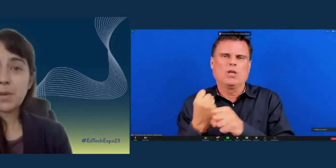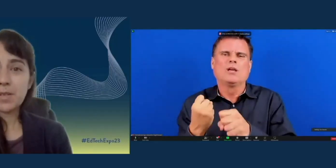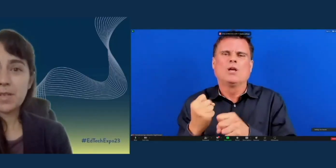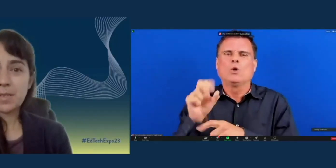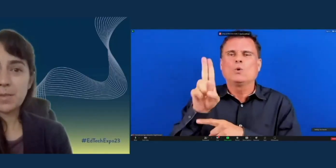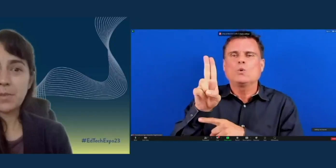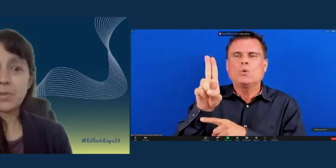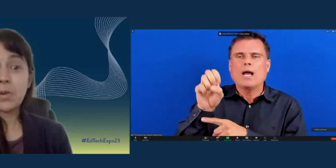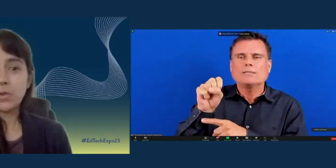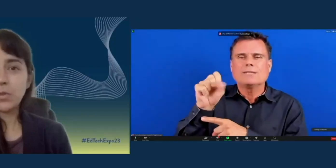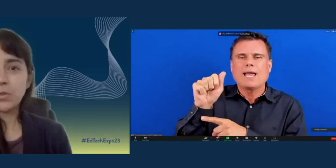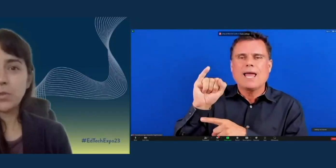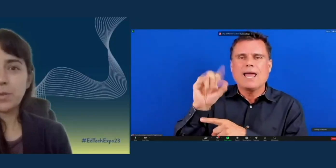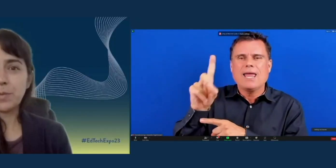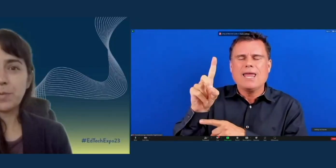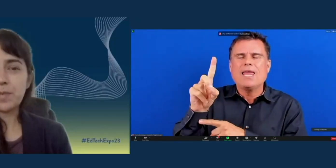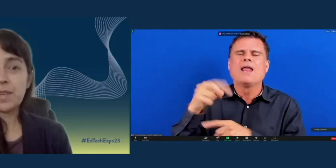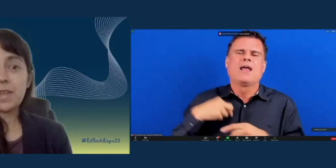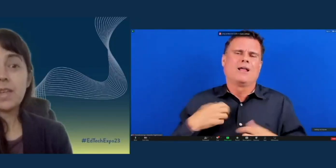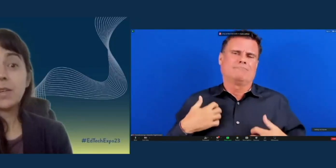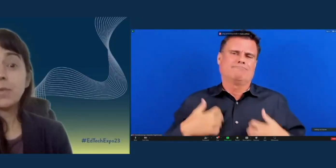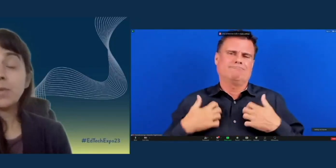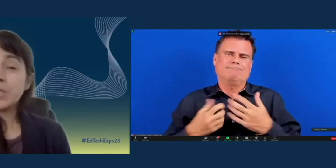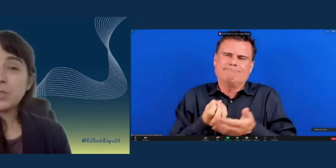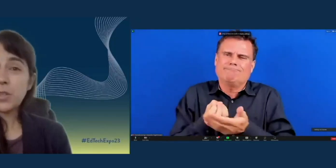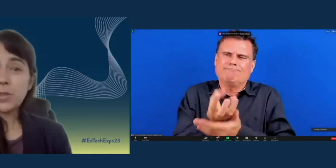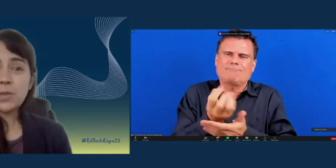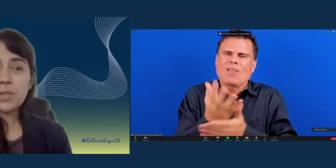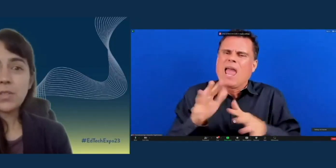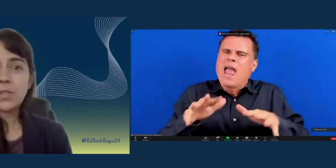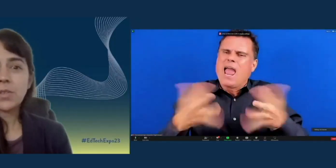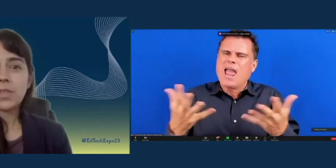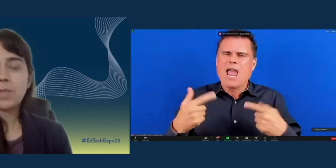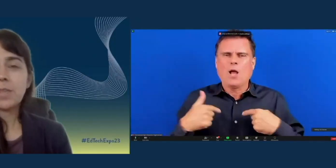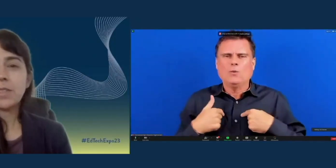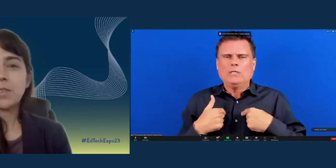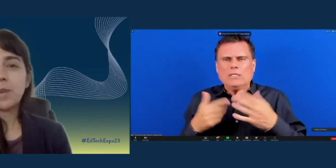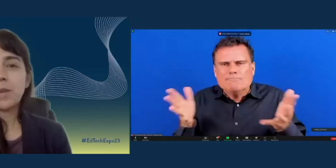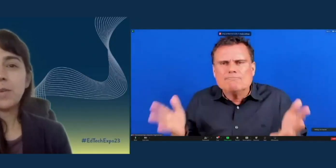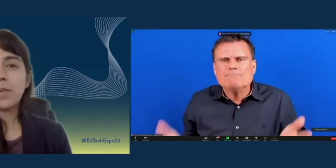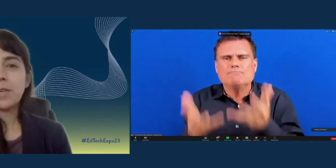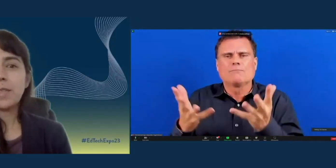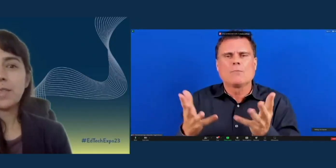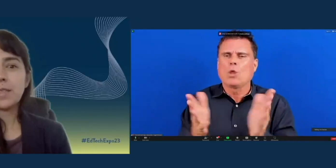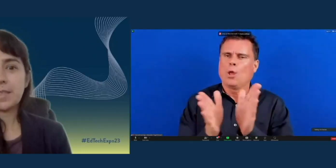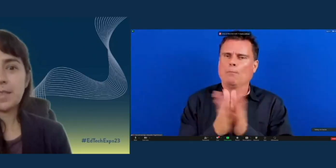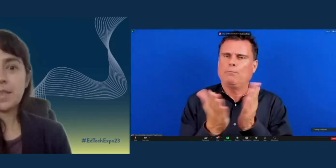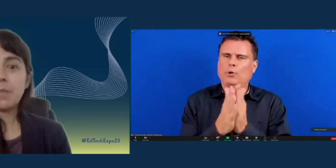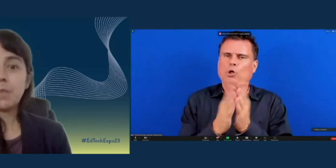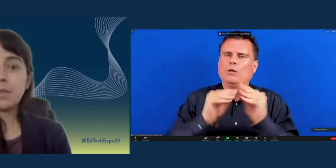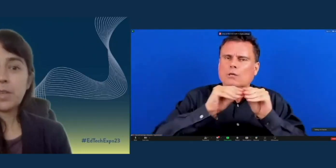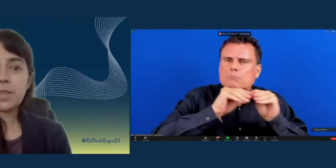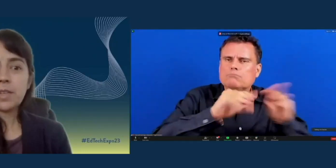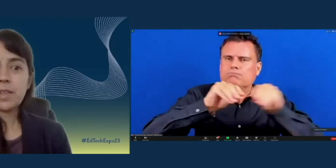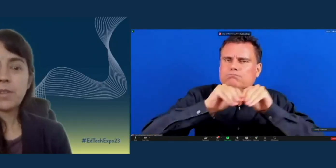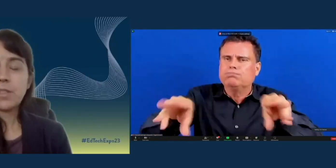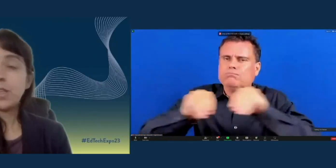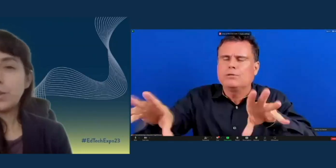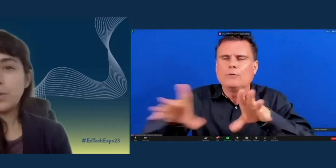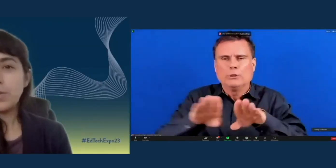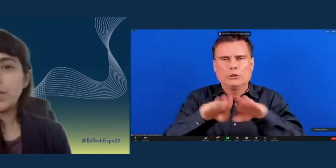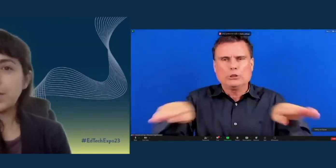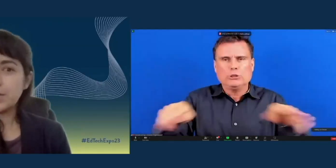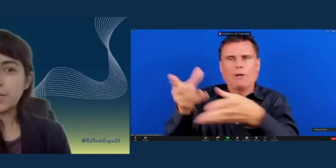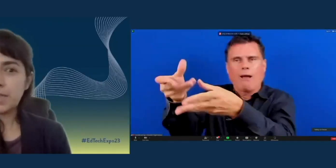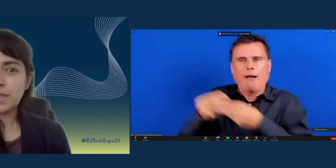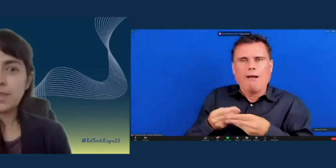more accessible to all children. Research shows that children experience greater reading success when learning in a language they